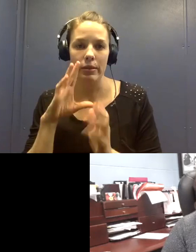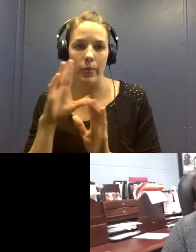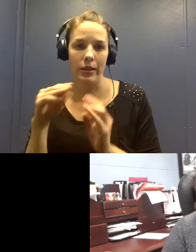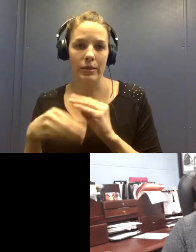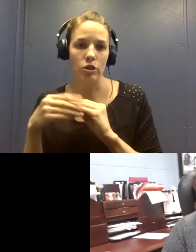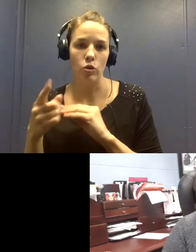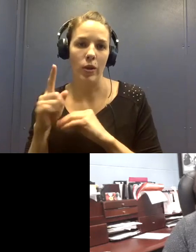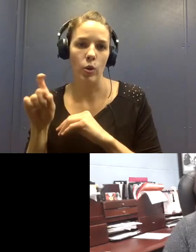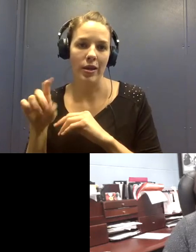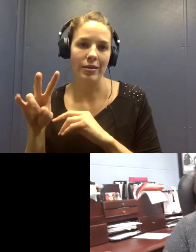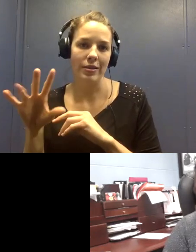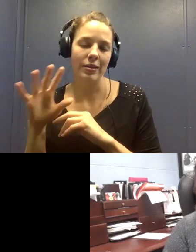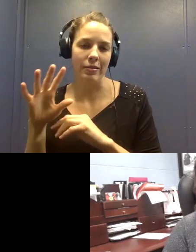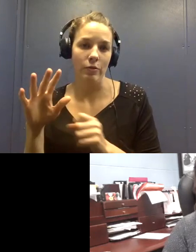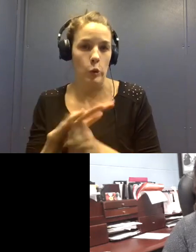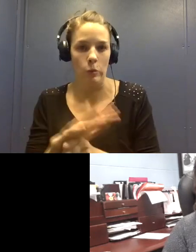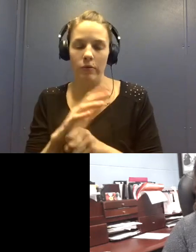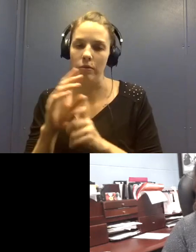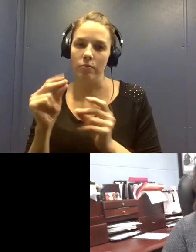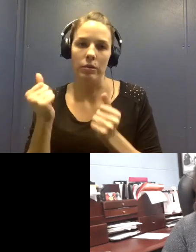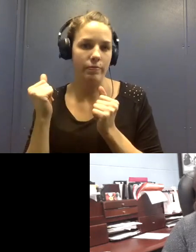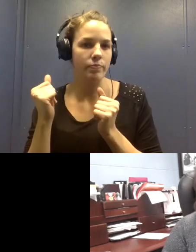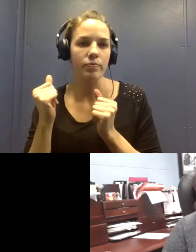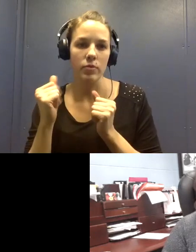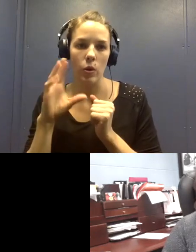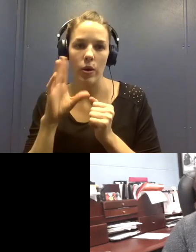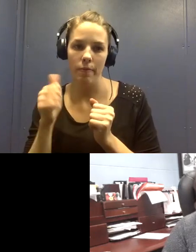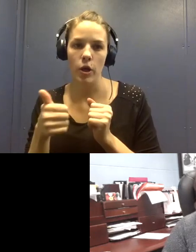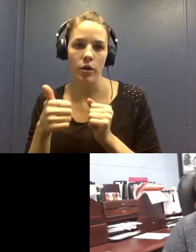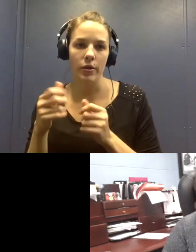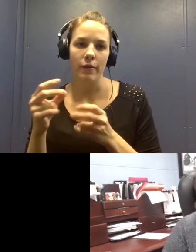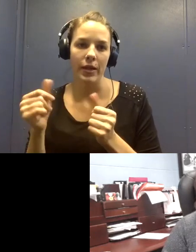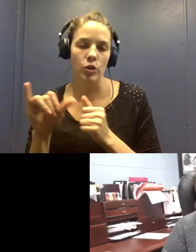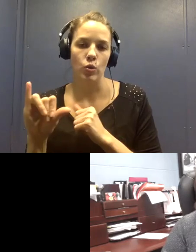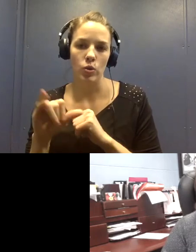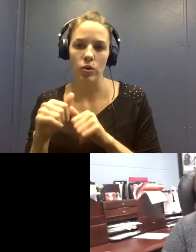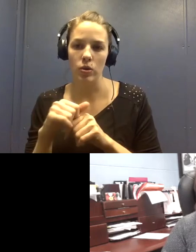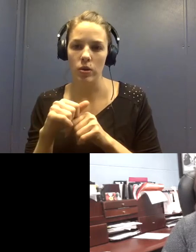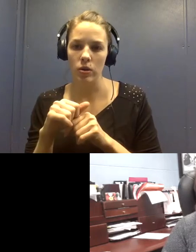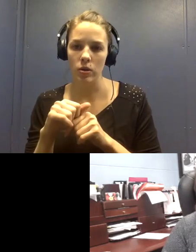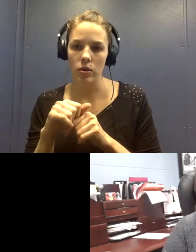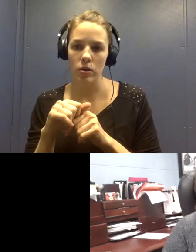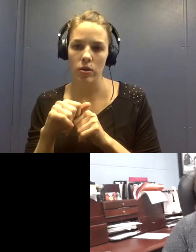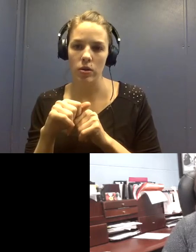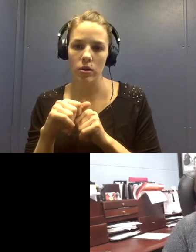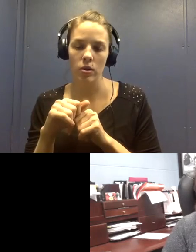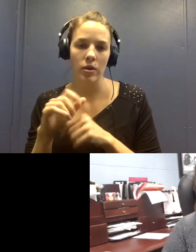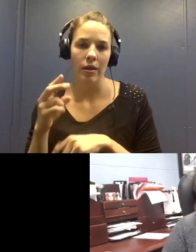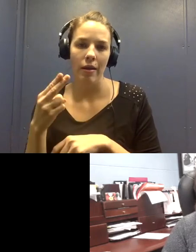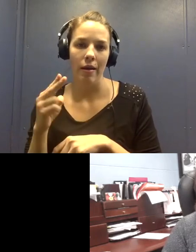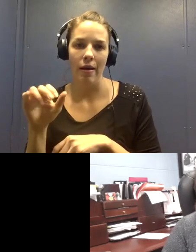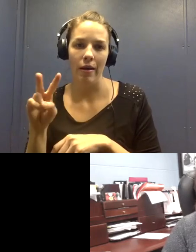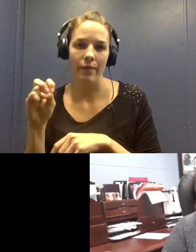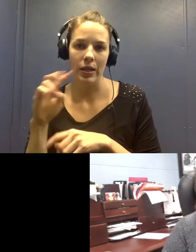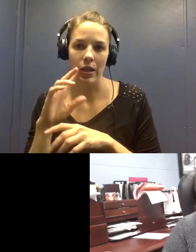additional 175 that we're opening up tomorrow will go very fast as well. And the same with the Hy-Vee appointments, I believe